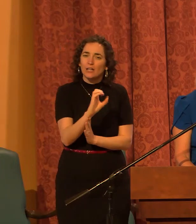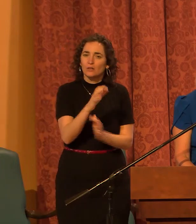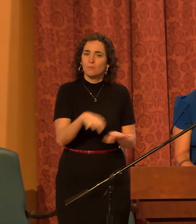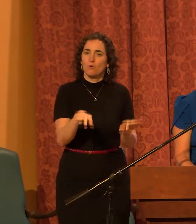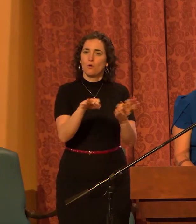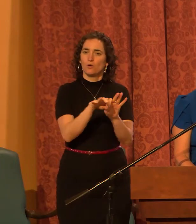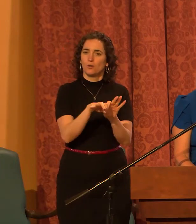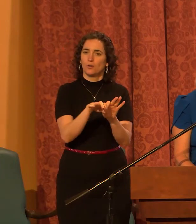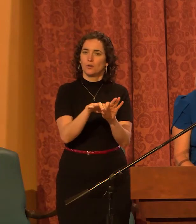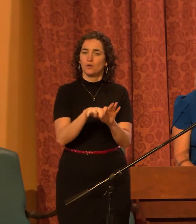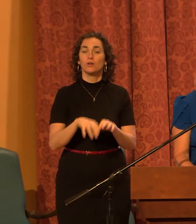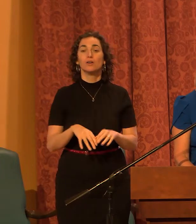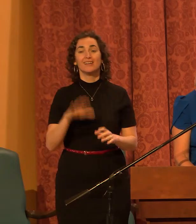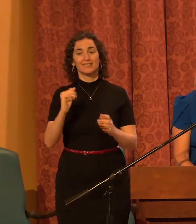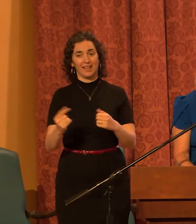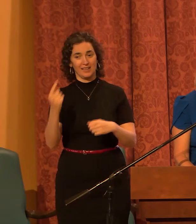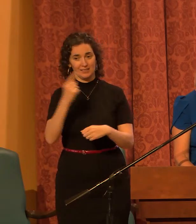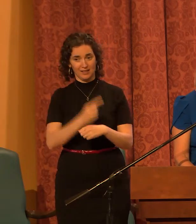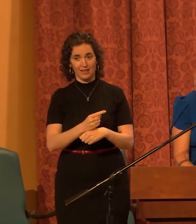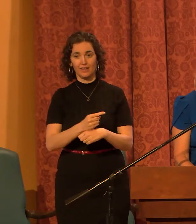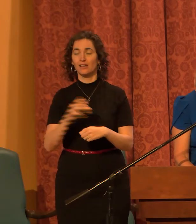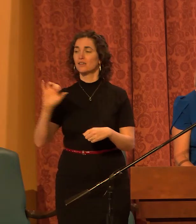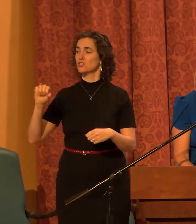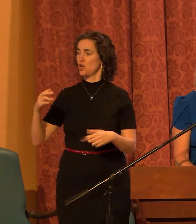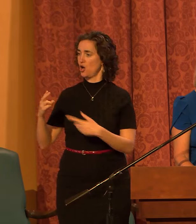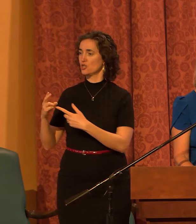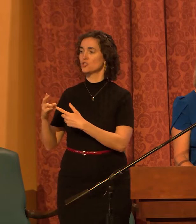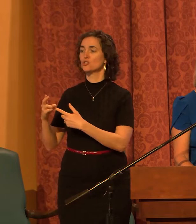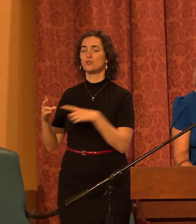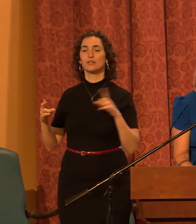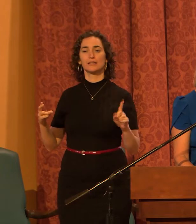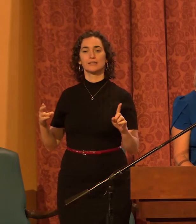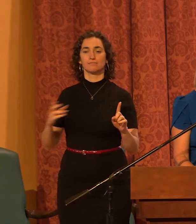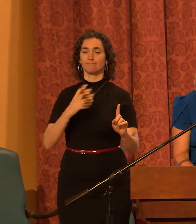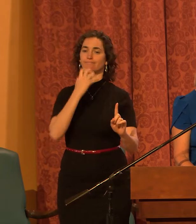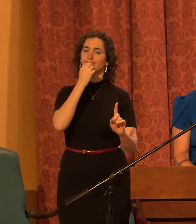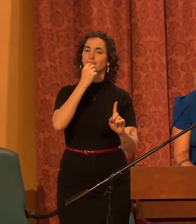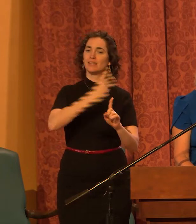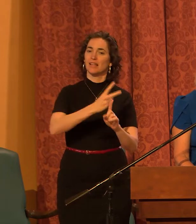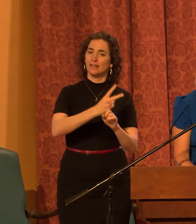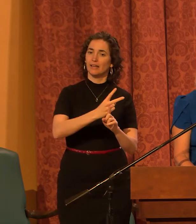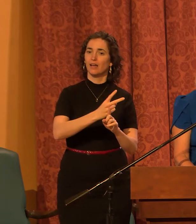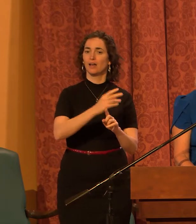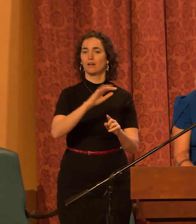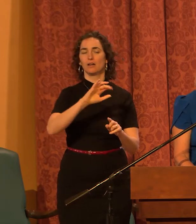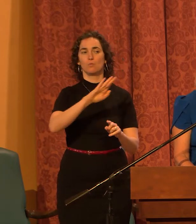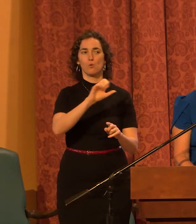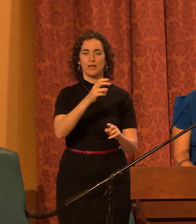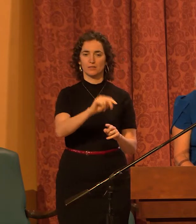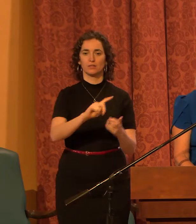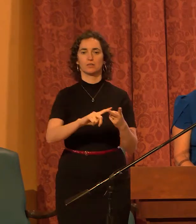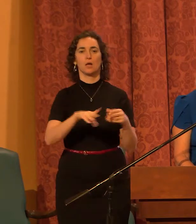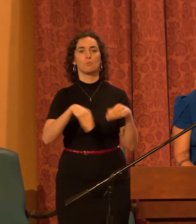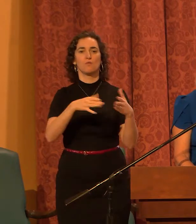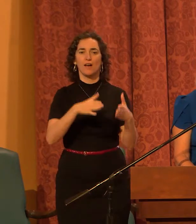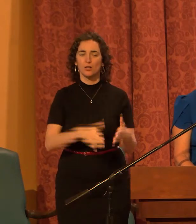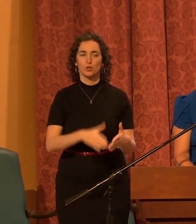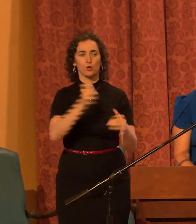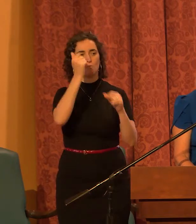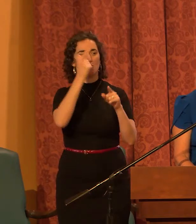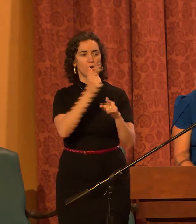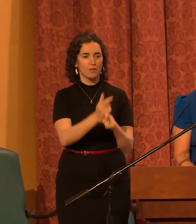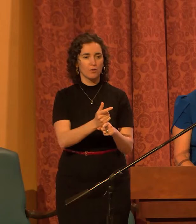counts. That day, Josh earned his place as Braden's keeper, caregiver, provider,